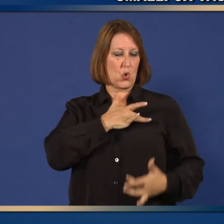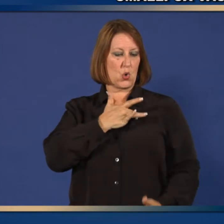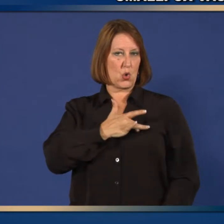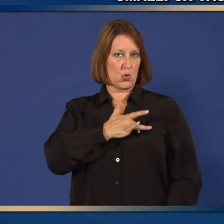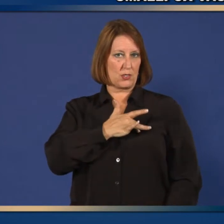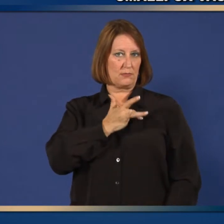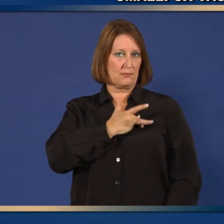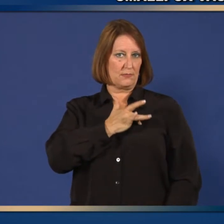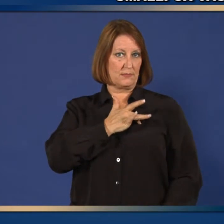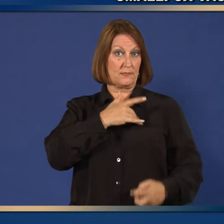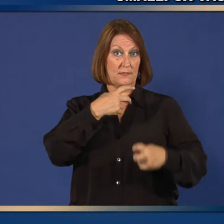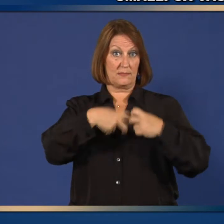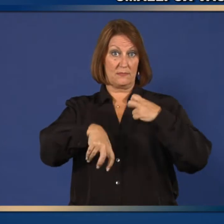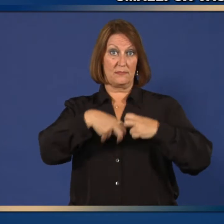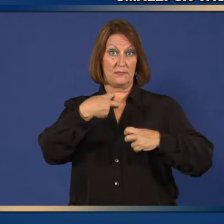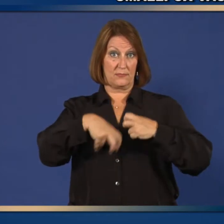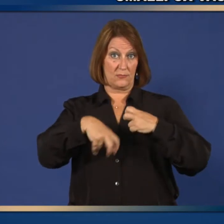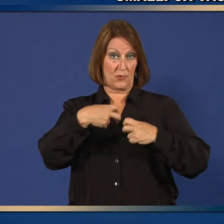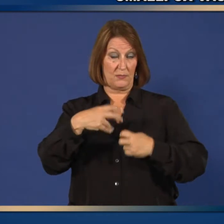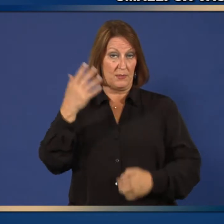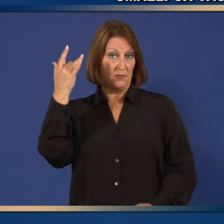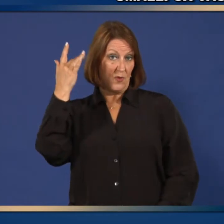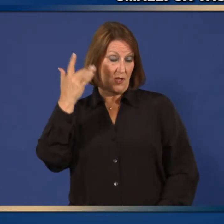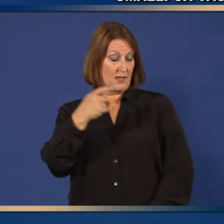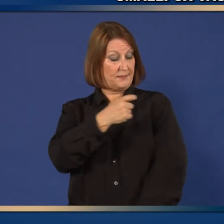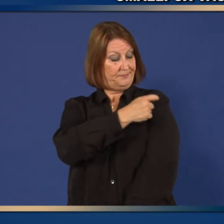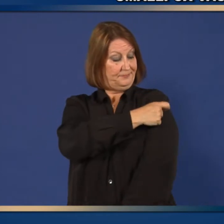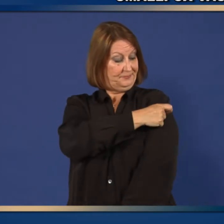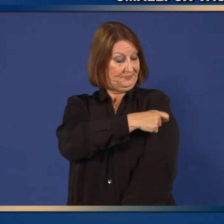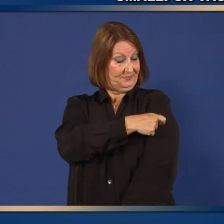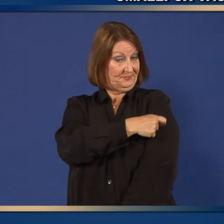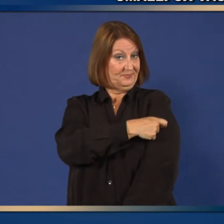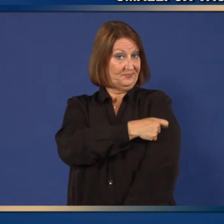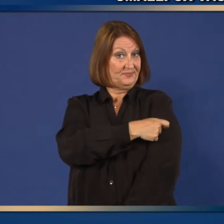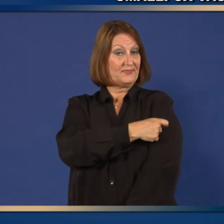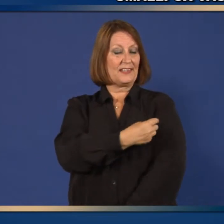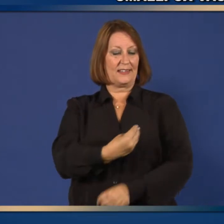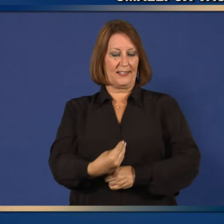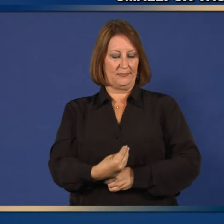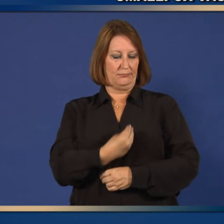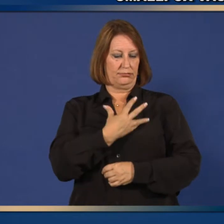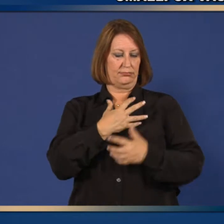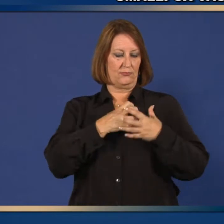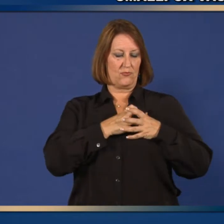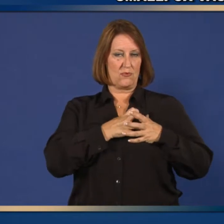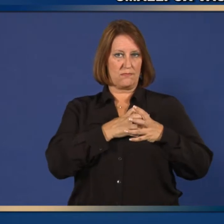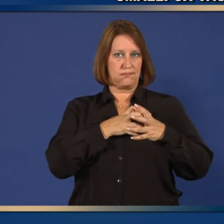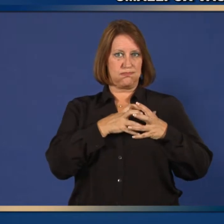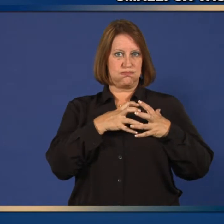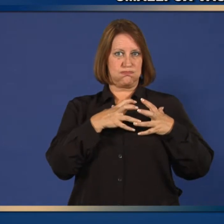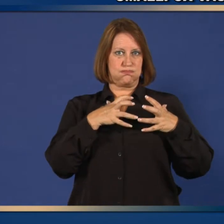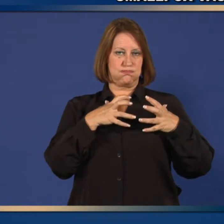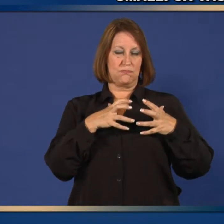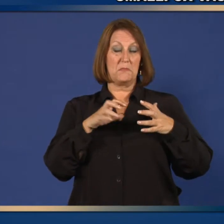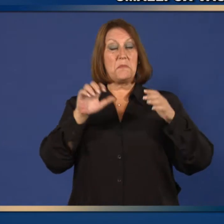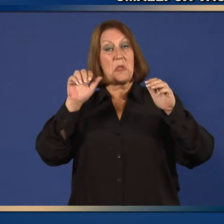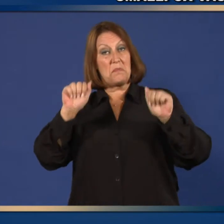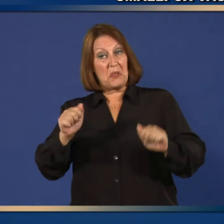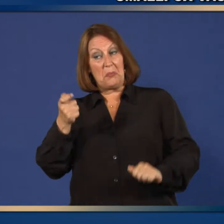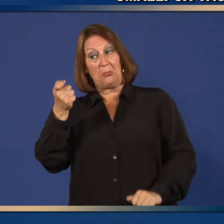Smallpox vaccination may cause heart inflammation that can be mild to life-threatening.